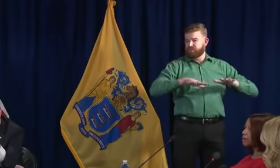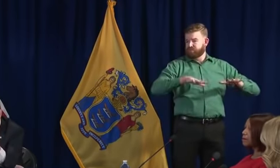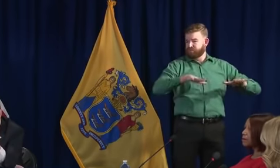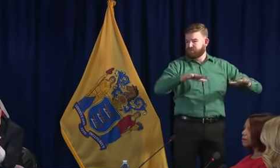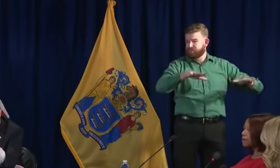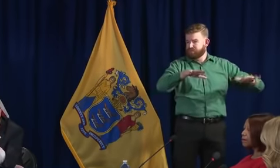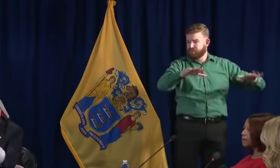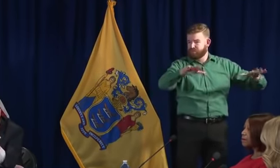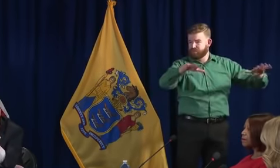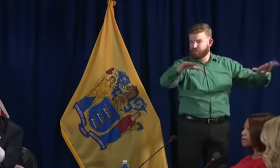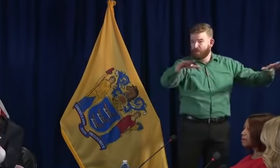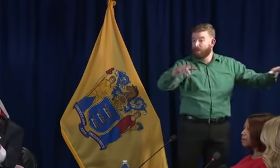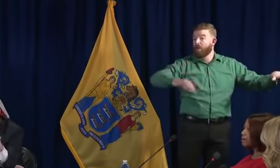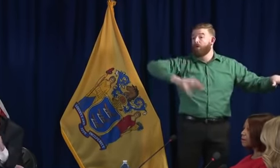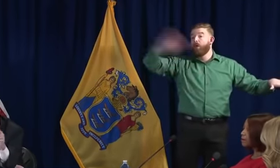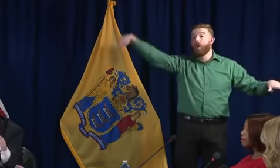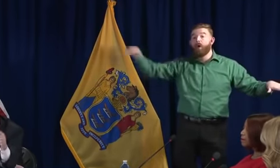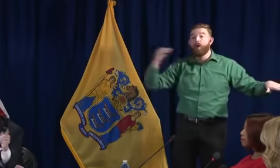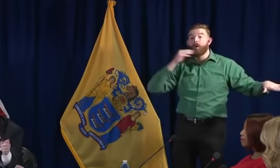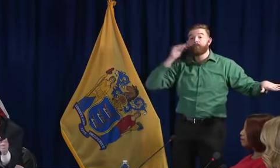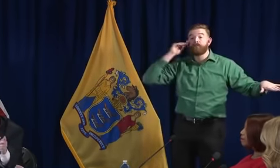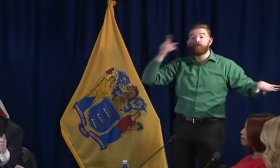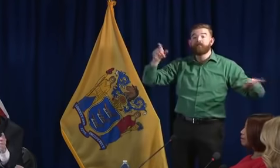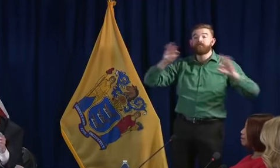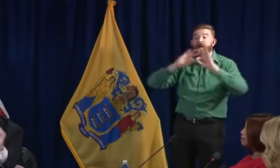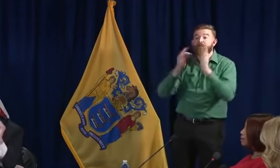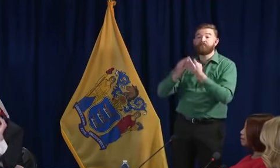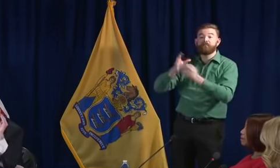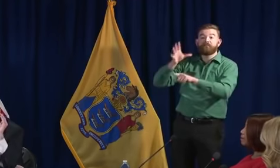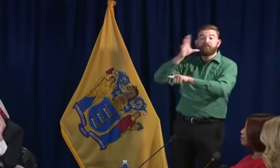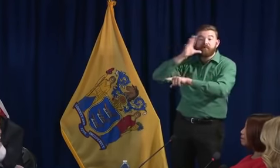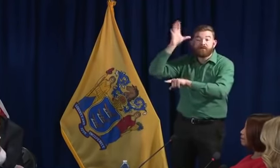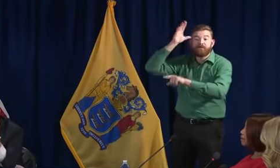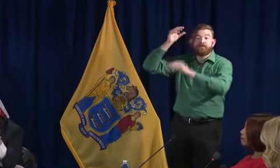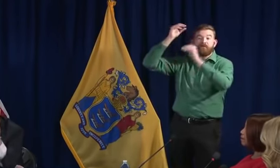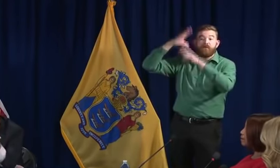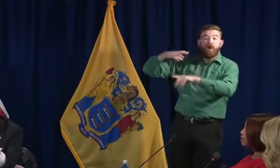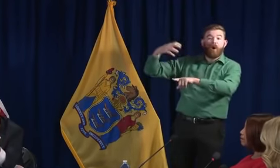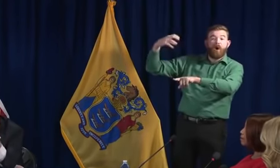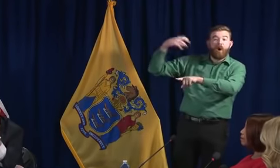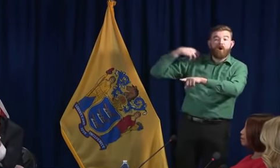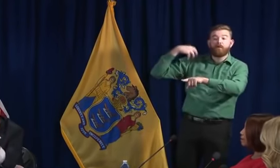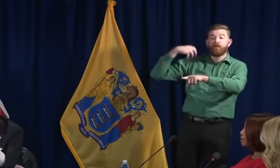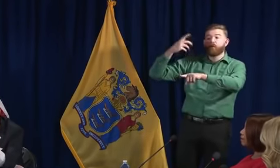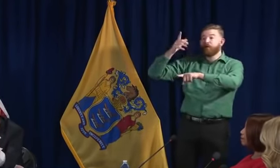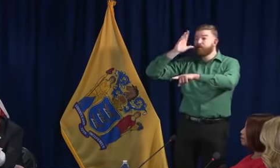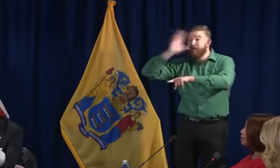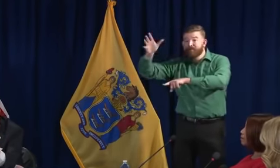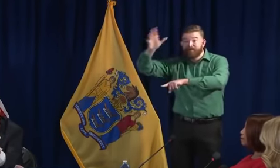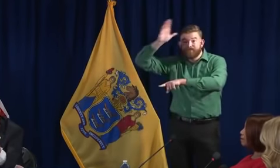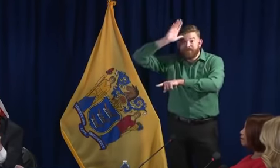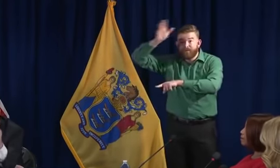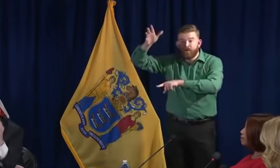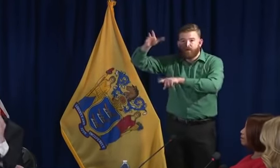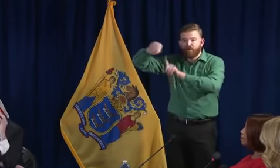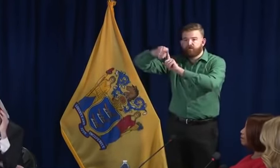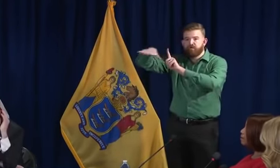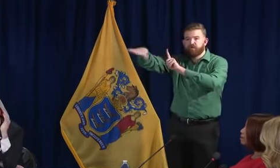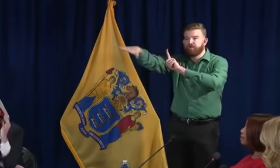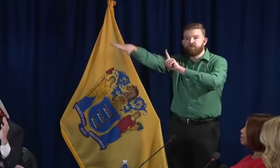or an older relative, mom, dad, teacher, coach, you could be unwittingly spreading the virus. So to those